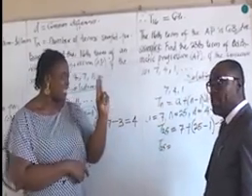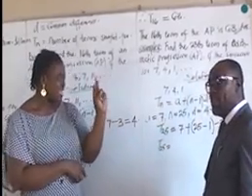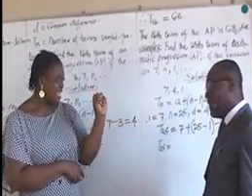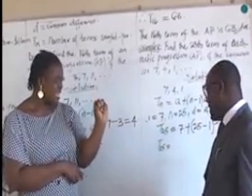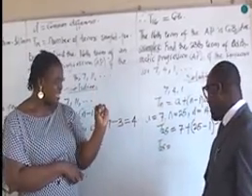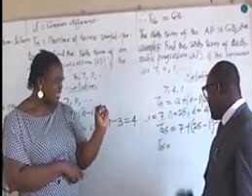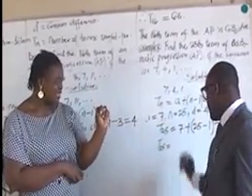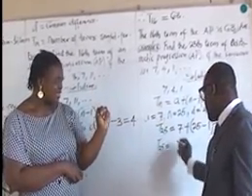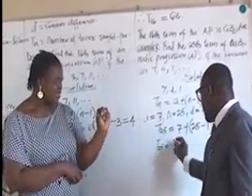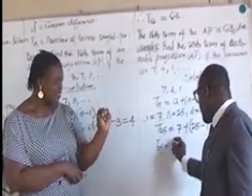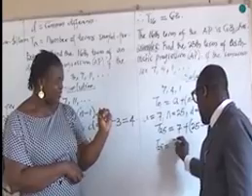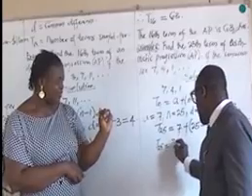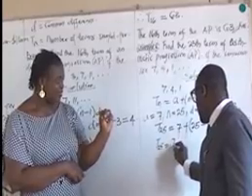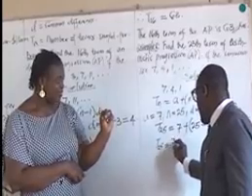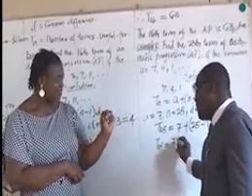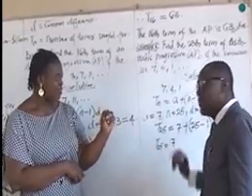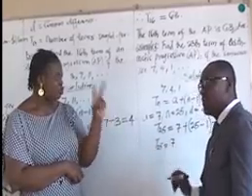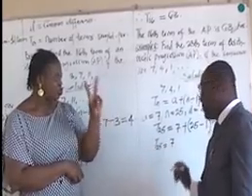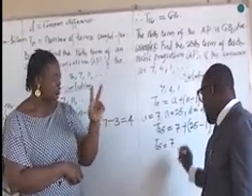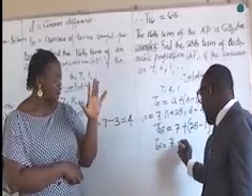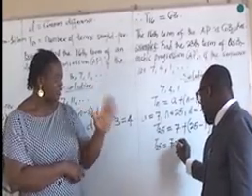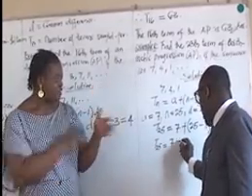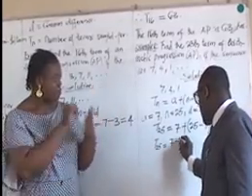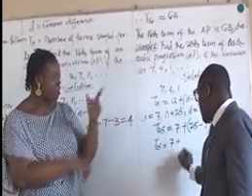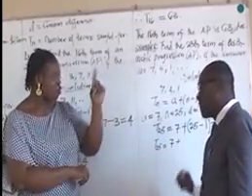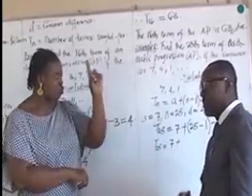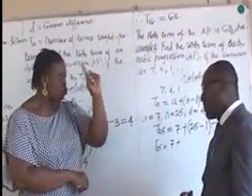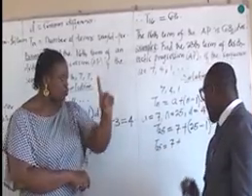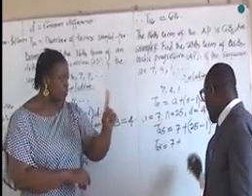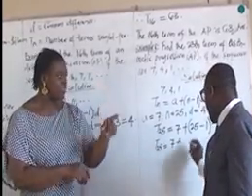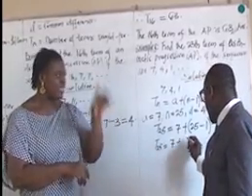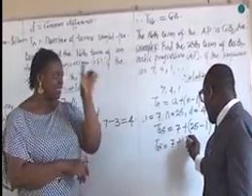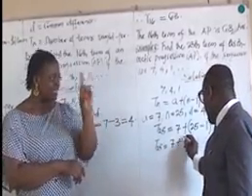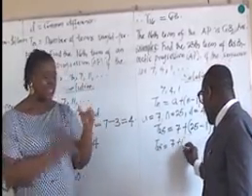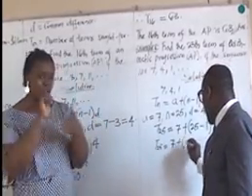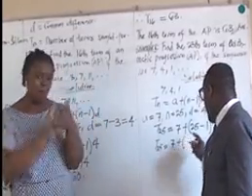T25, the 25th term, is equals to 7 plus